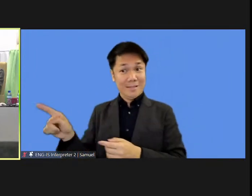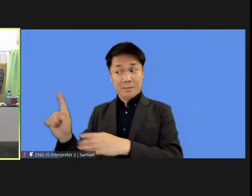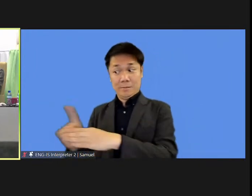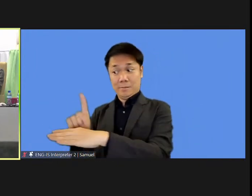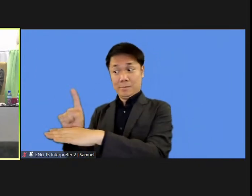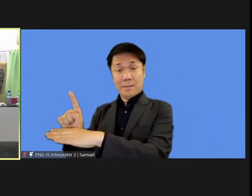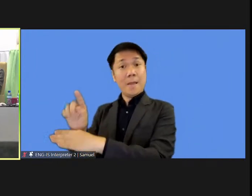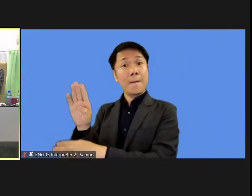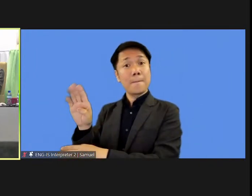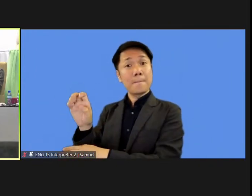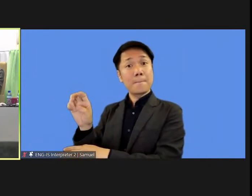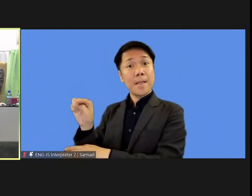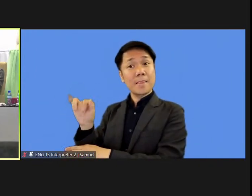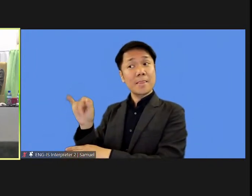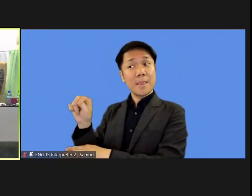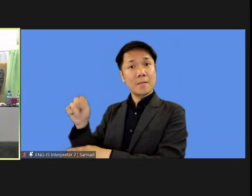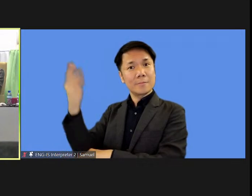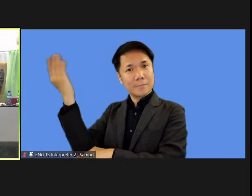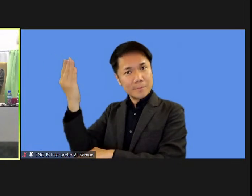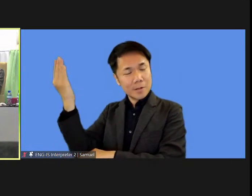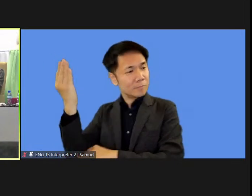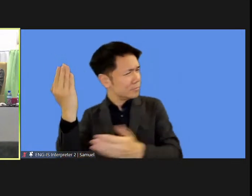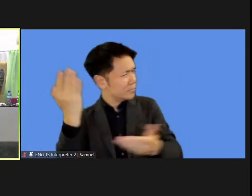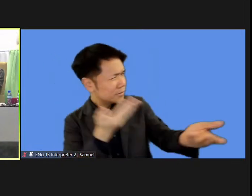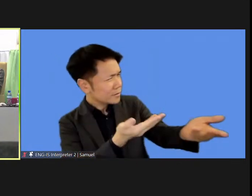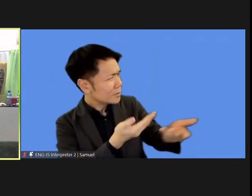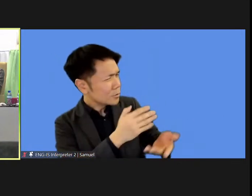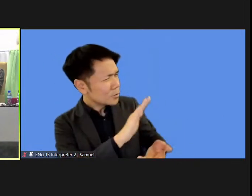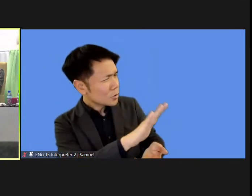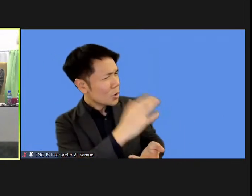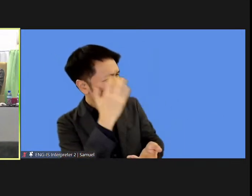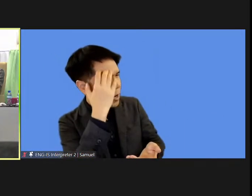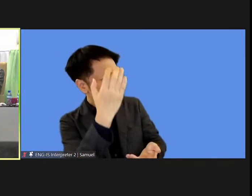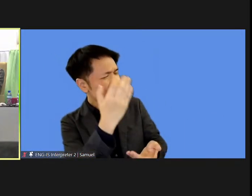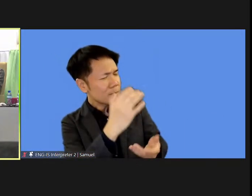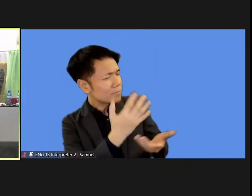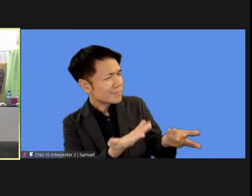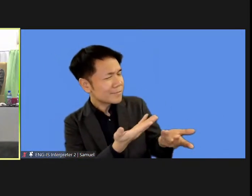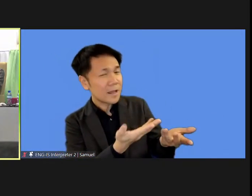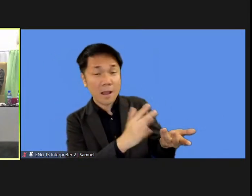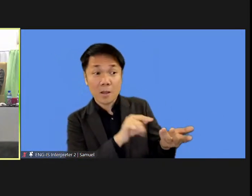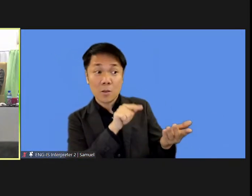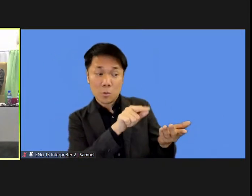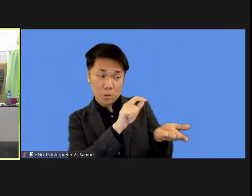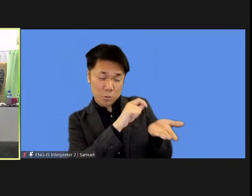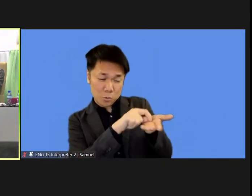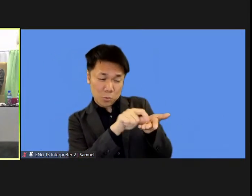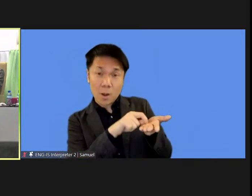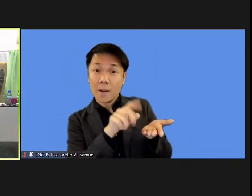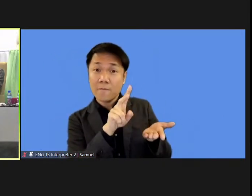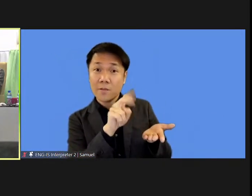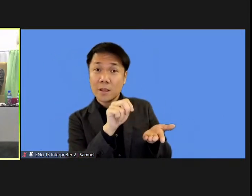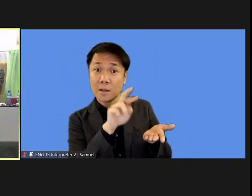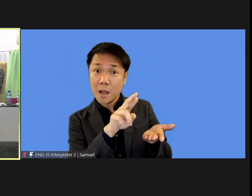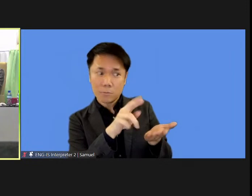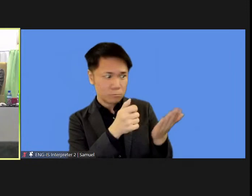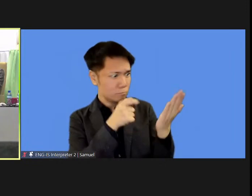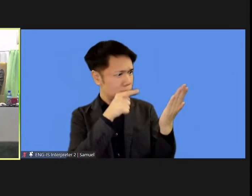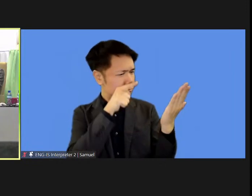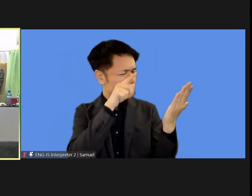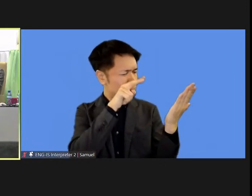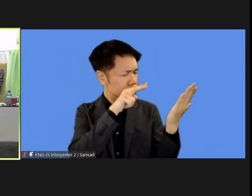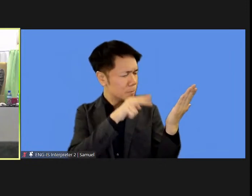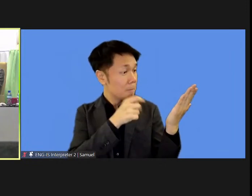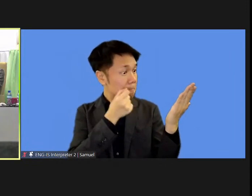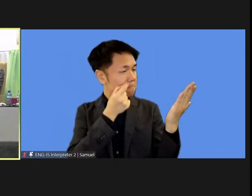from Gambia as well, your role and also how those data have been used to develop further program and policies in your